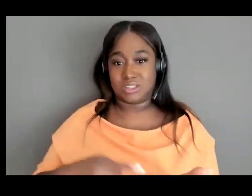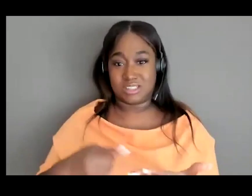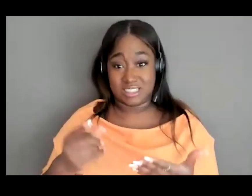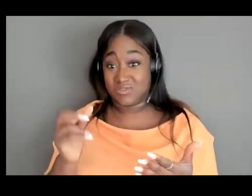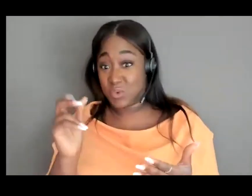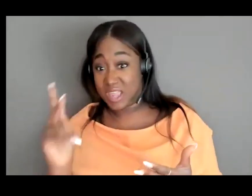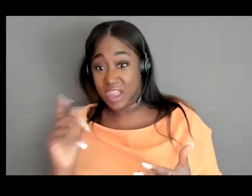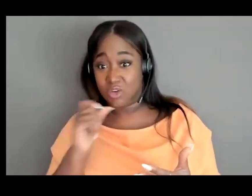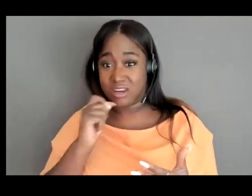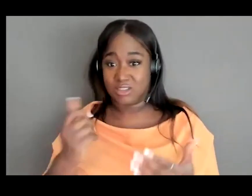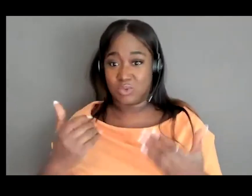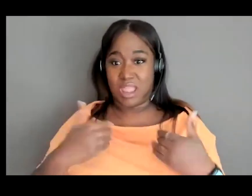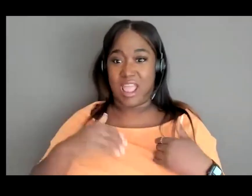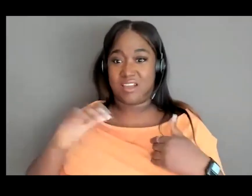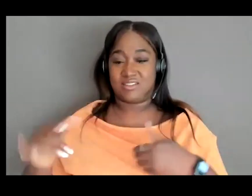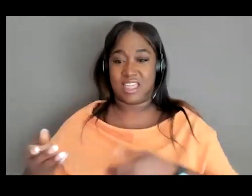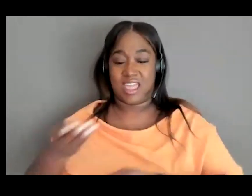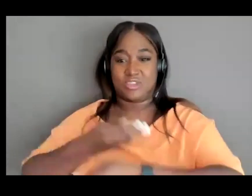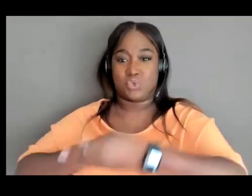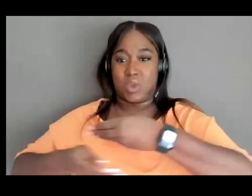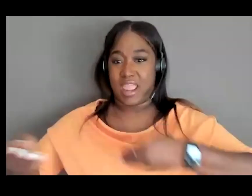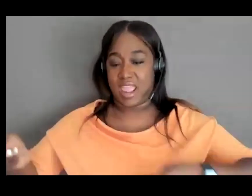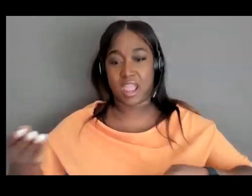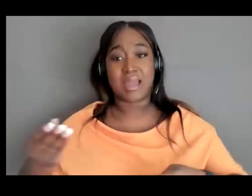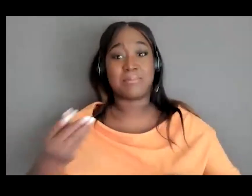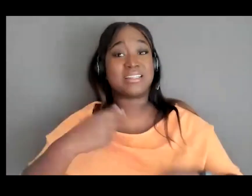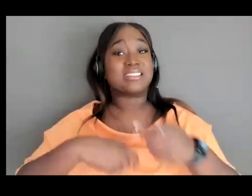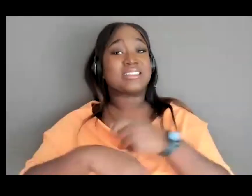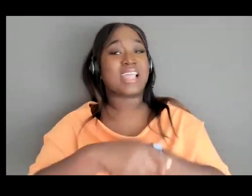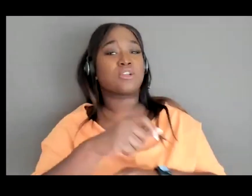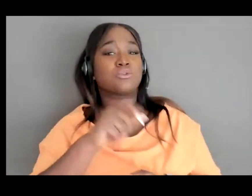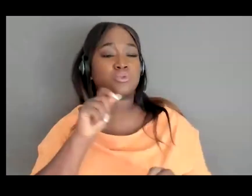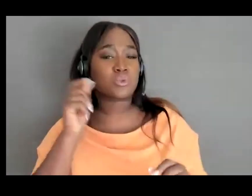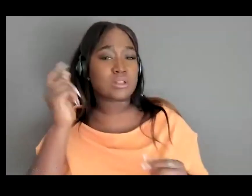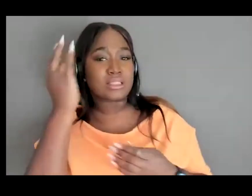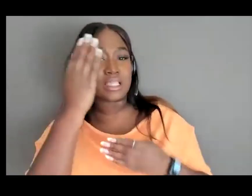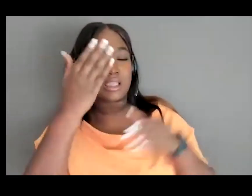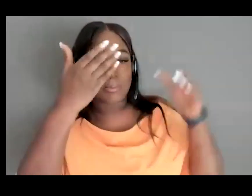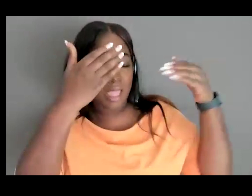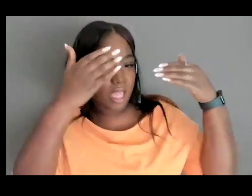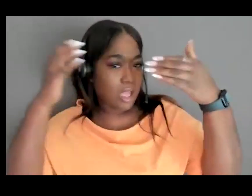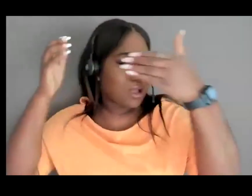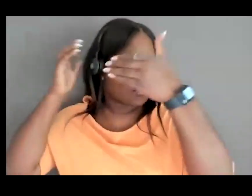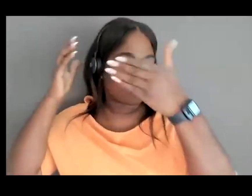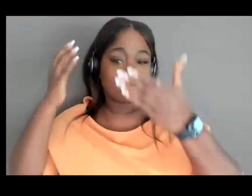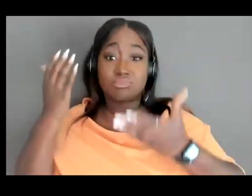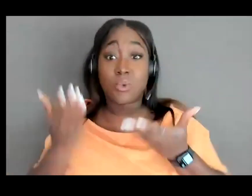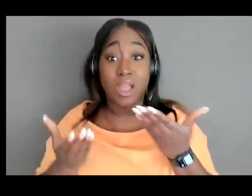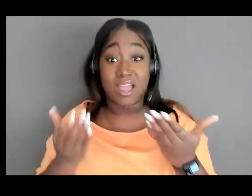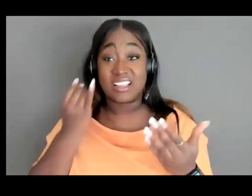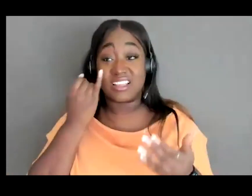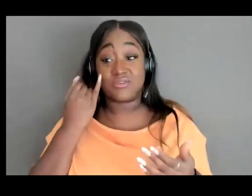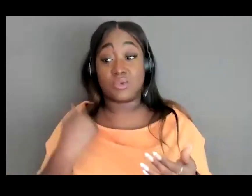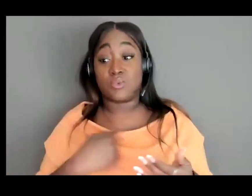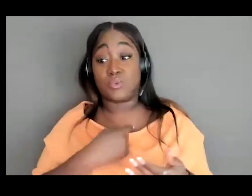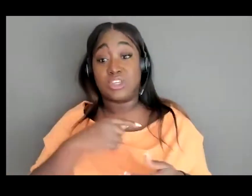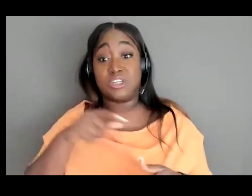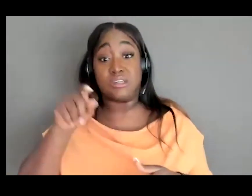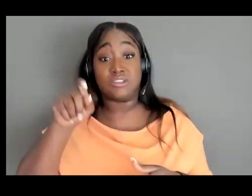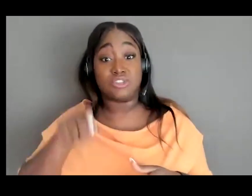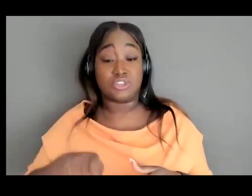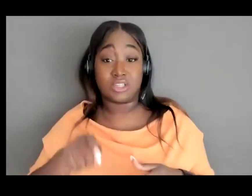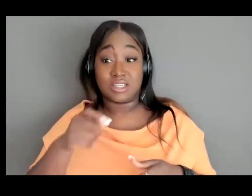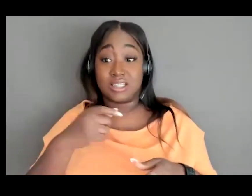trade-off, and whether or not we should instead of, another way to think of this is like, should we